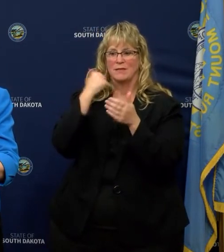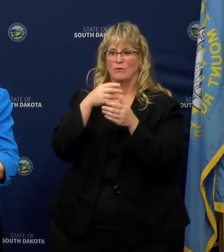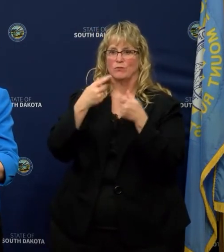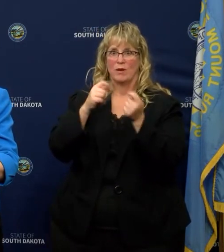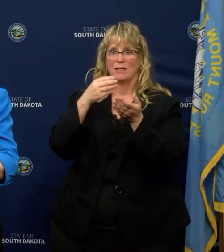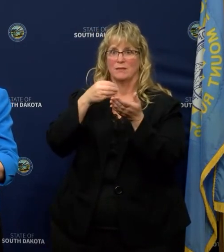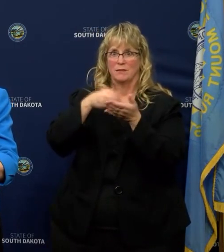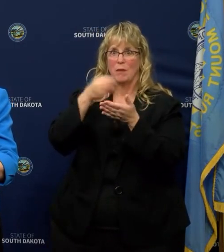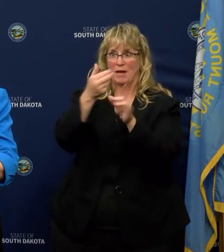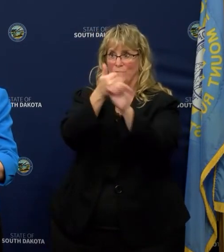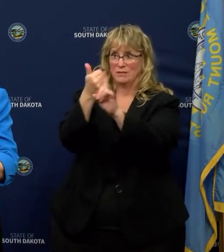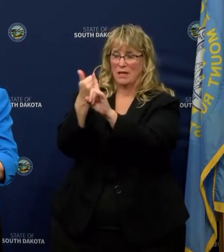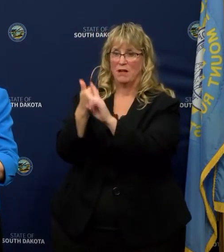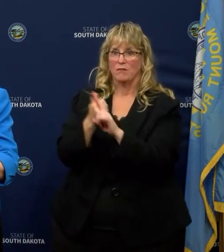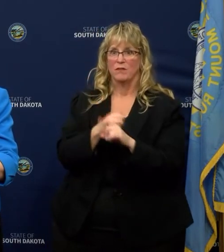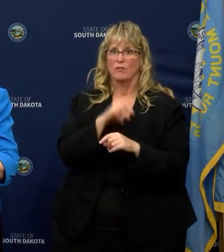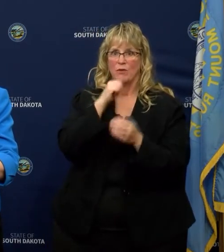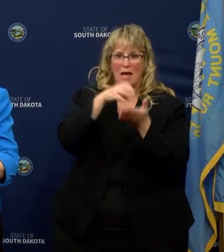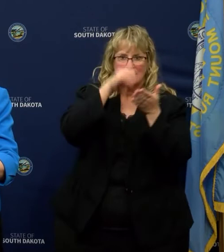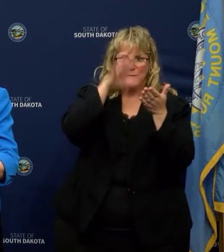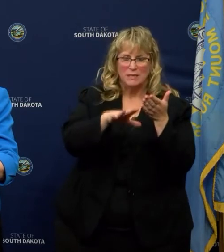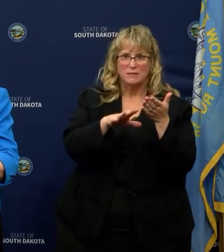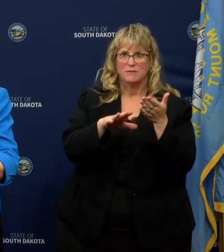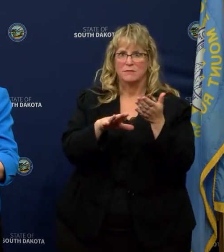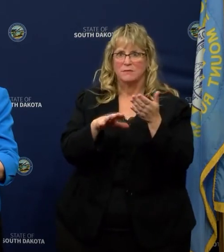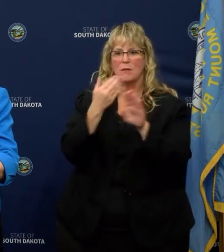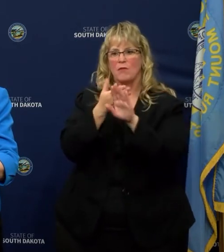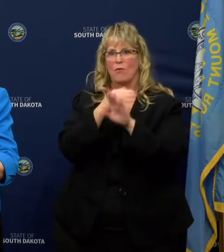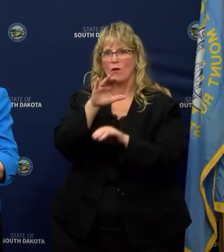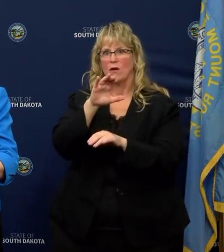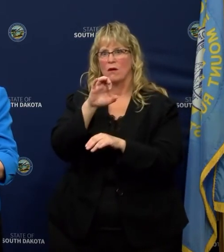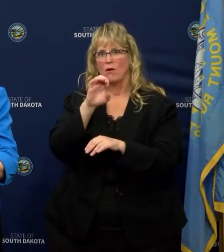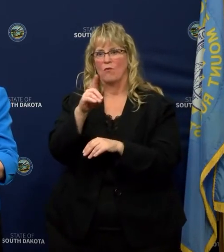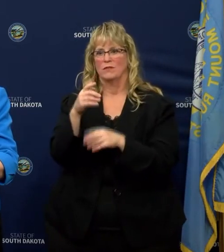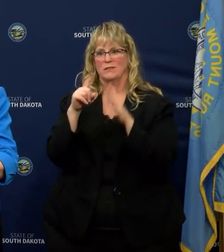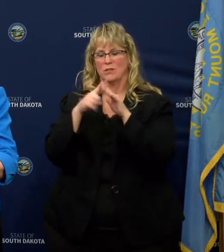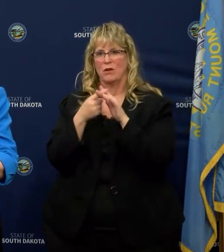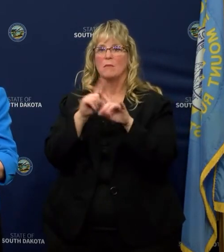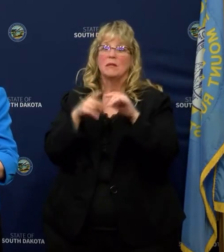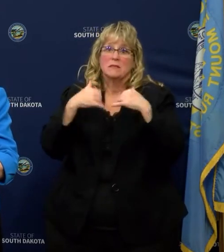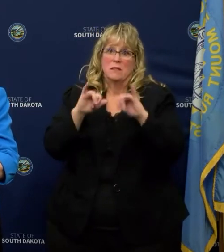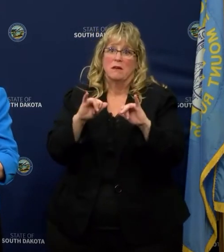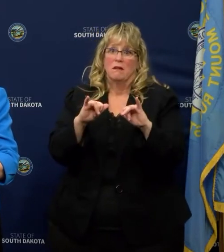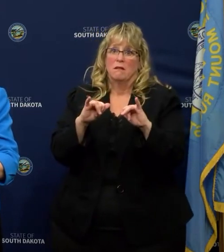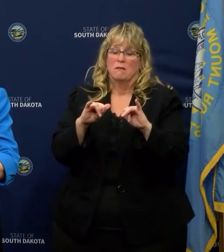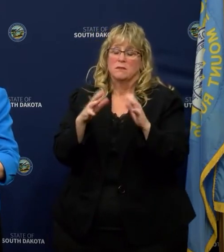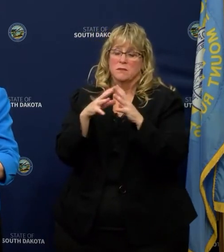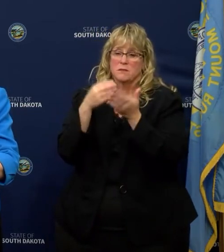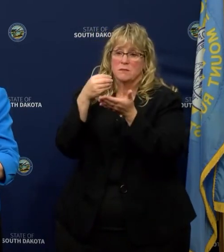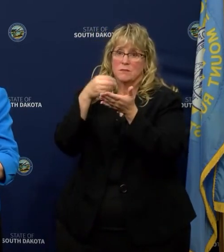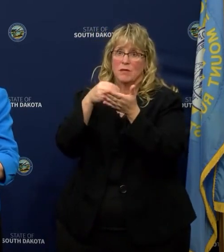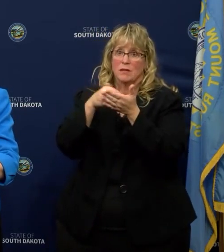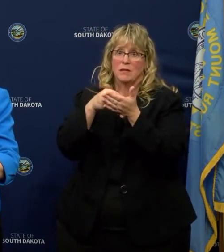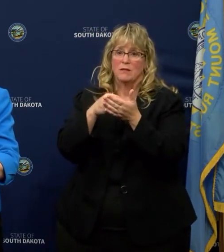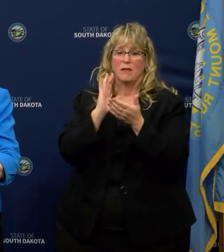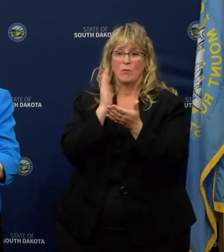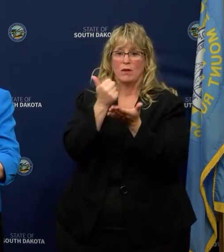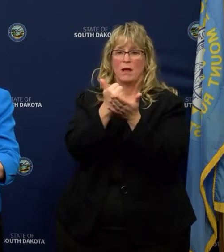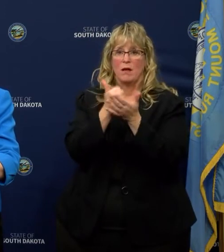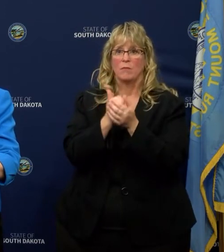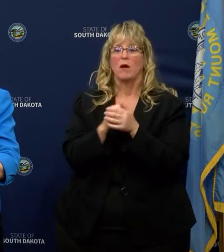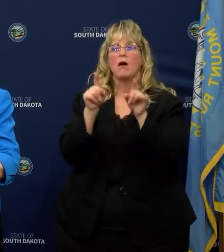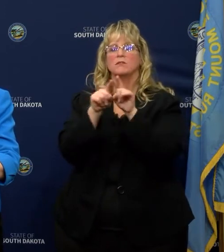market. They're not quite where they were before COVID started, but still, it's a valuable resource to those healthcare providers. We'll also